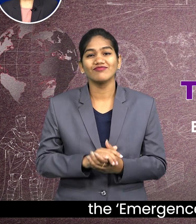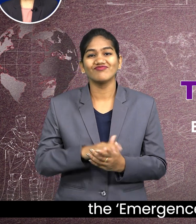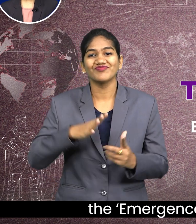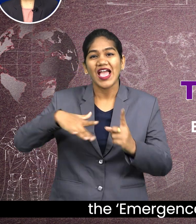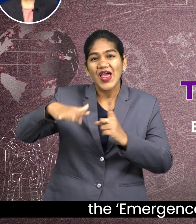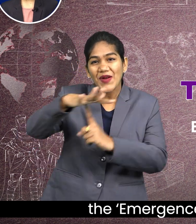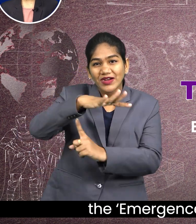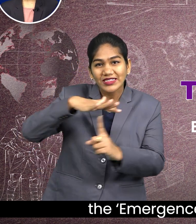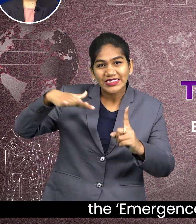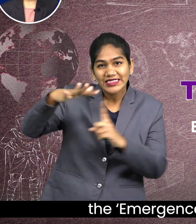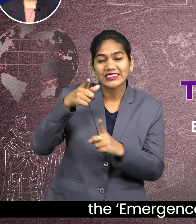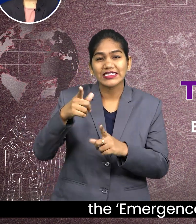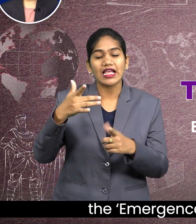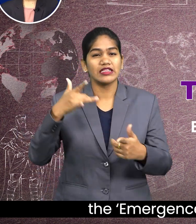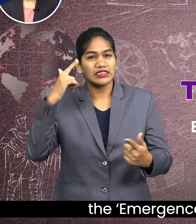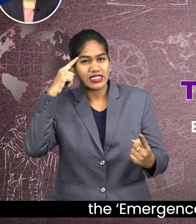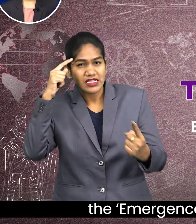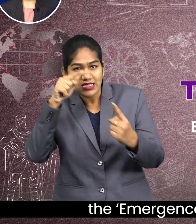aspirations,